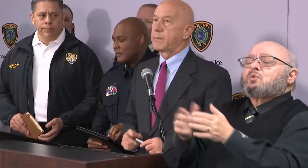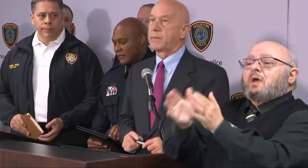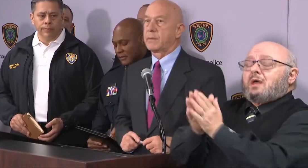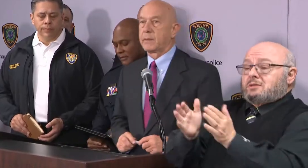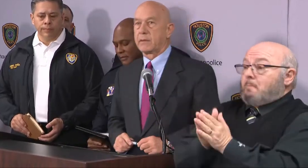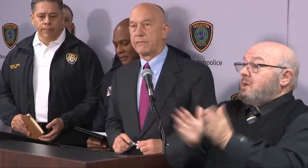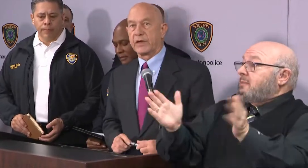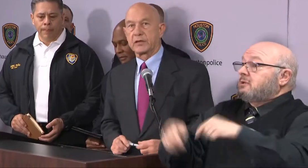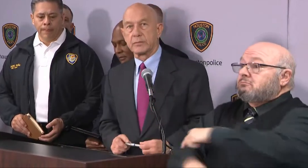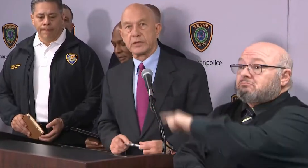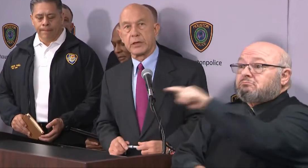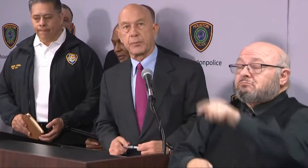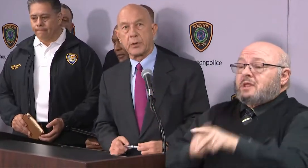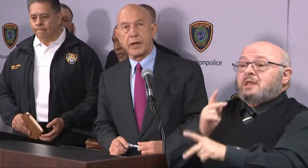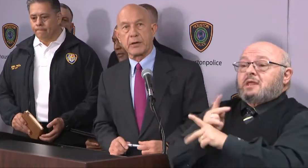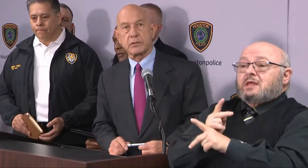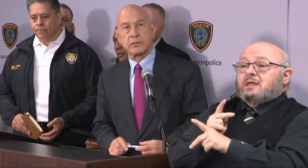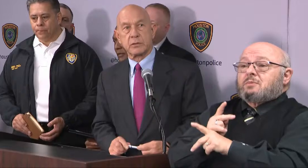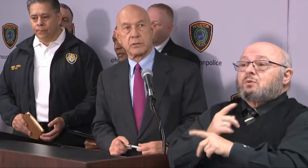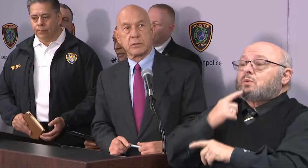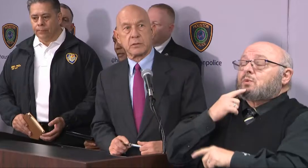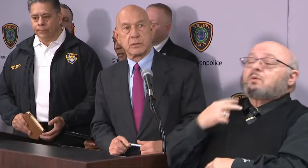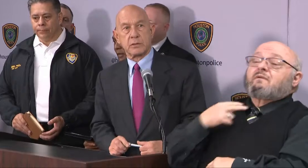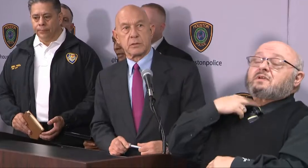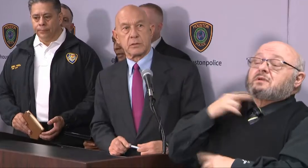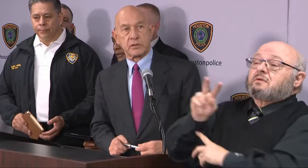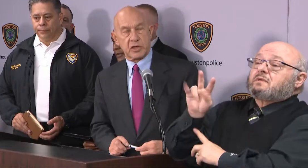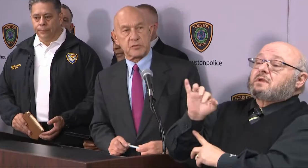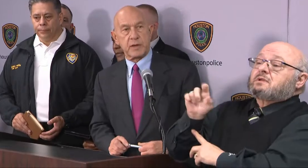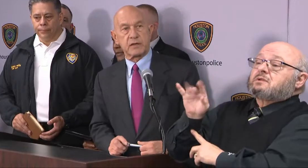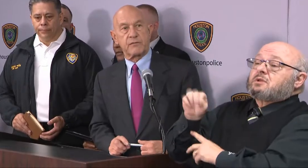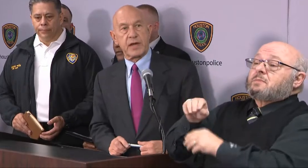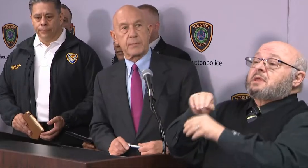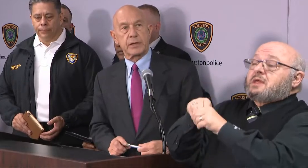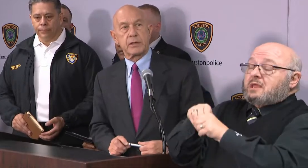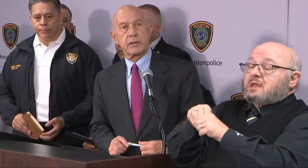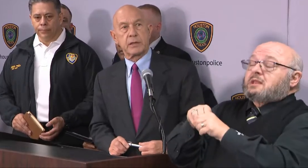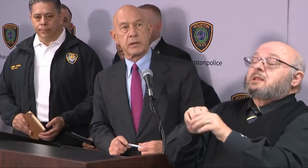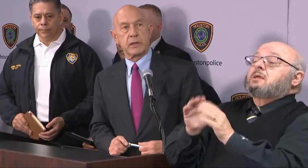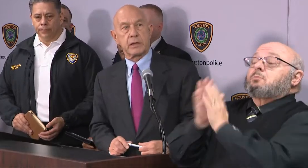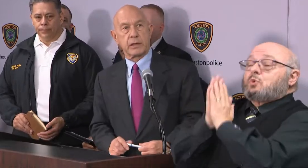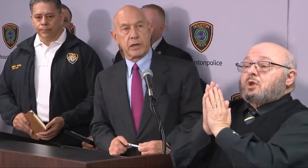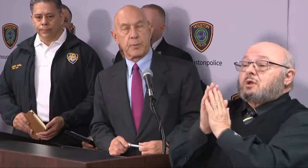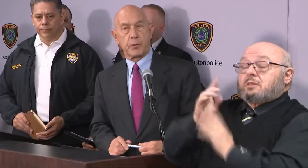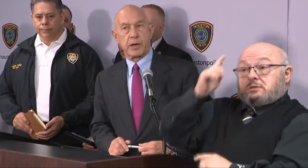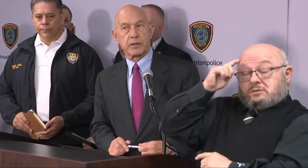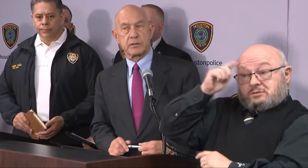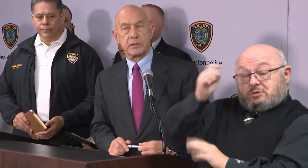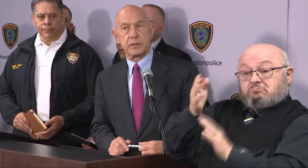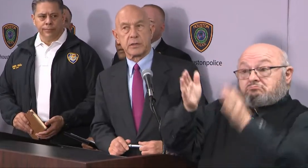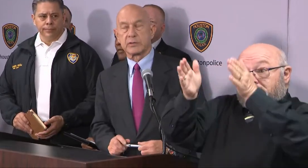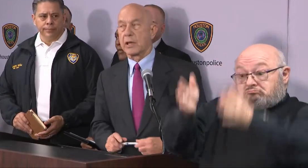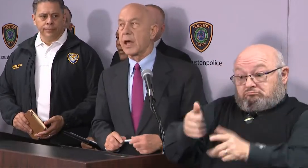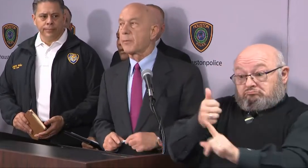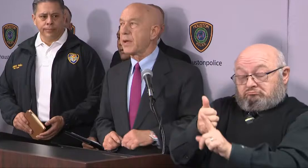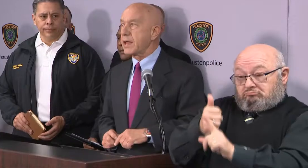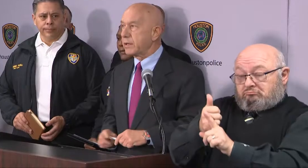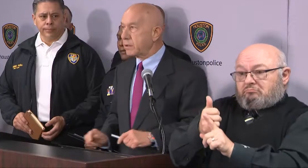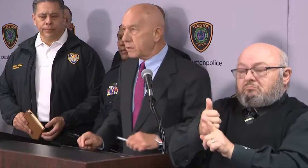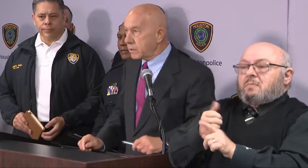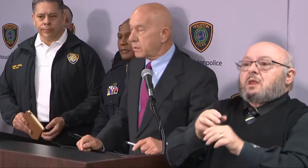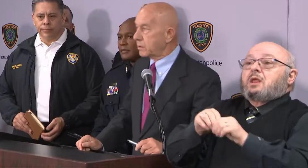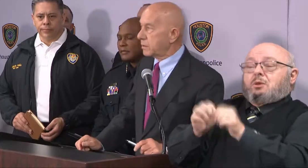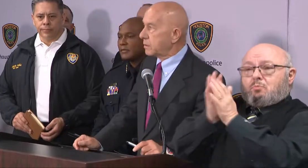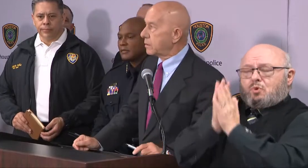keep the victims in their prayers, the suspect's family in our prayers. There was a lot of